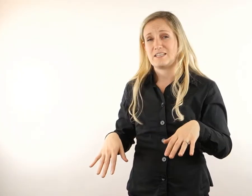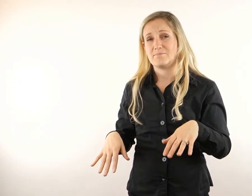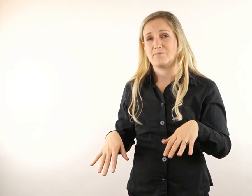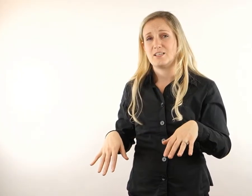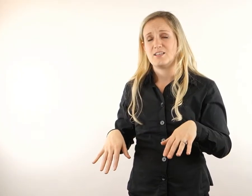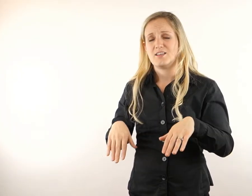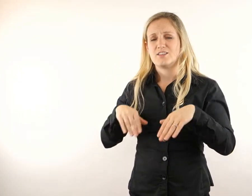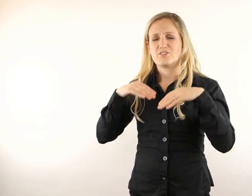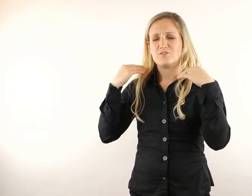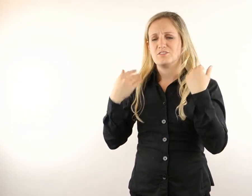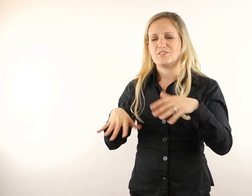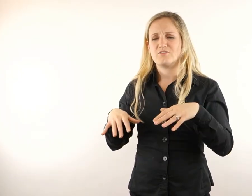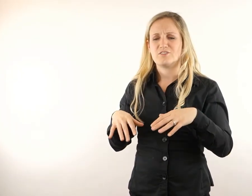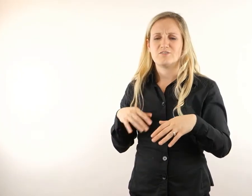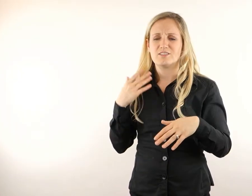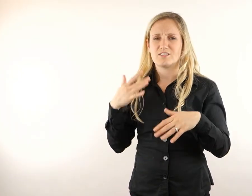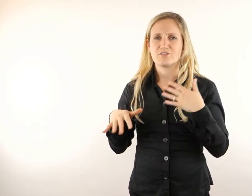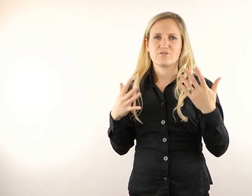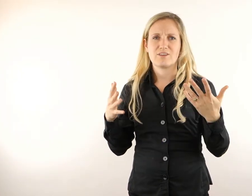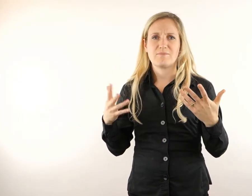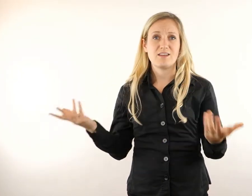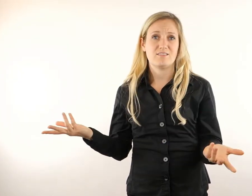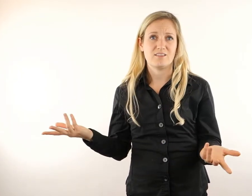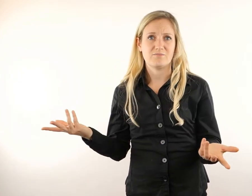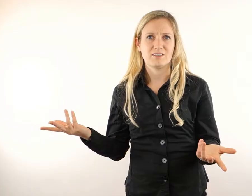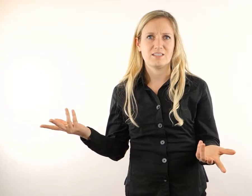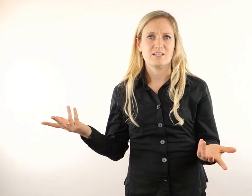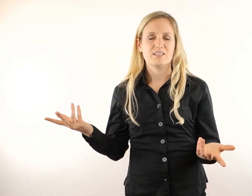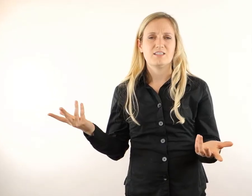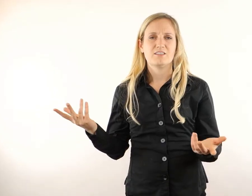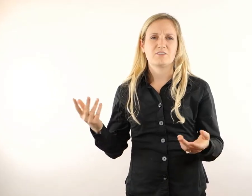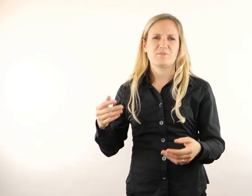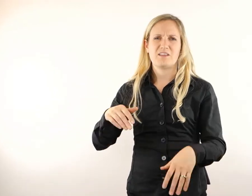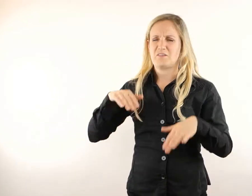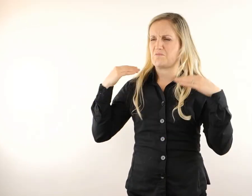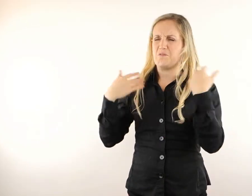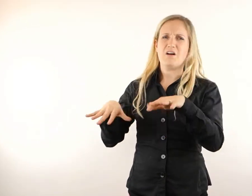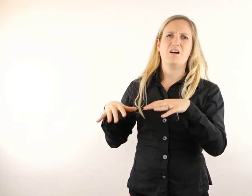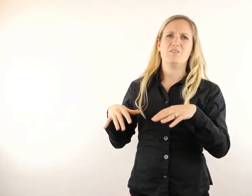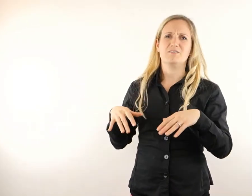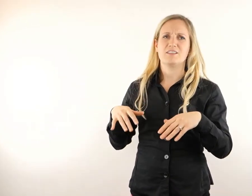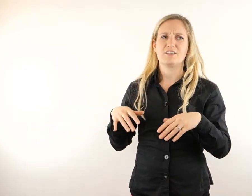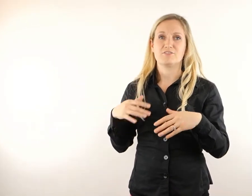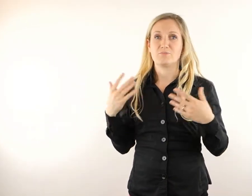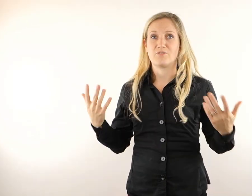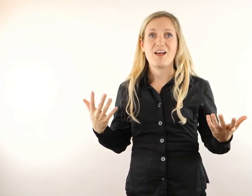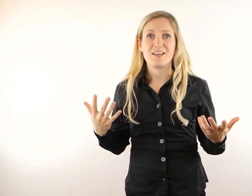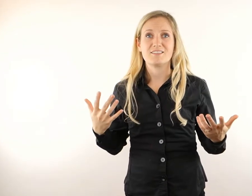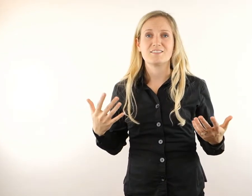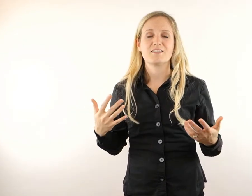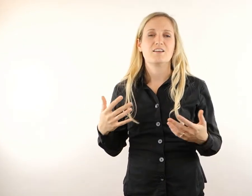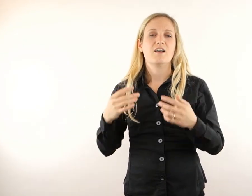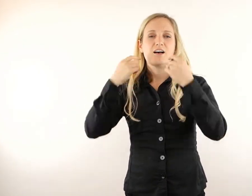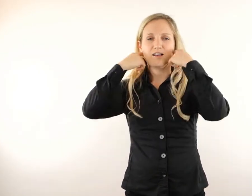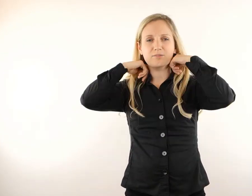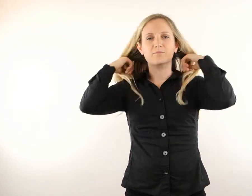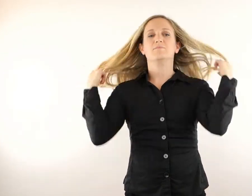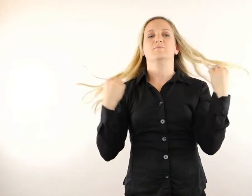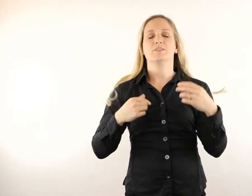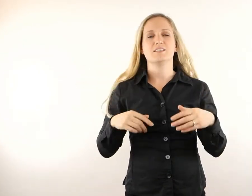extreme. So you could do this extreme, anything really. You could be like, wow, like you're surprised. But this